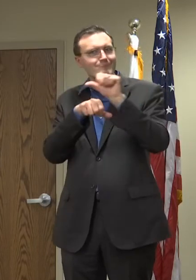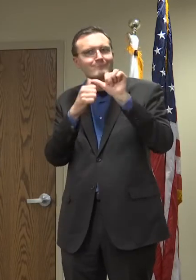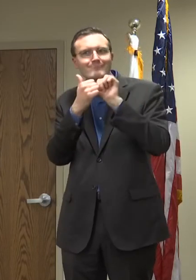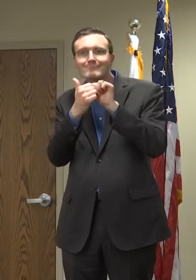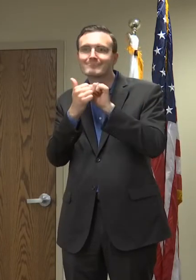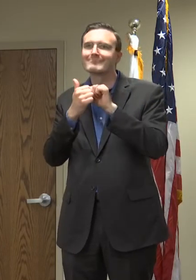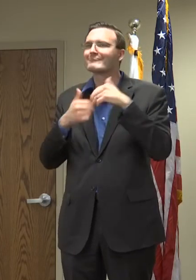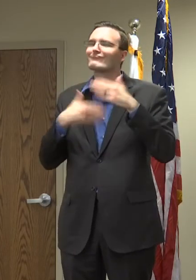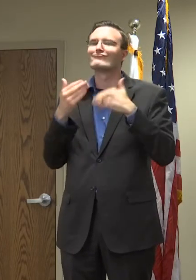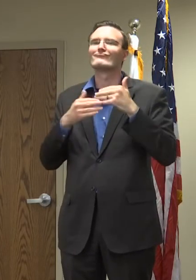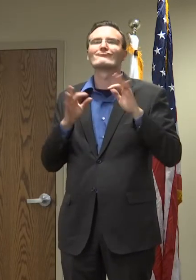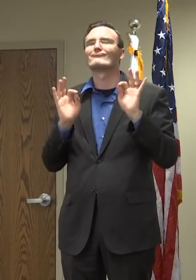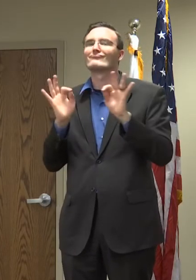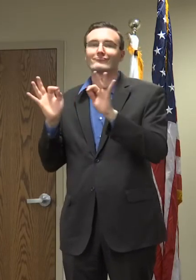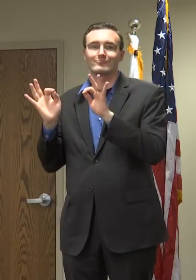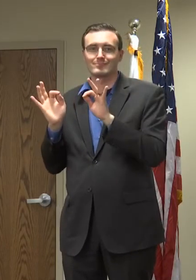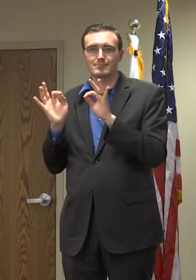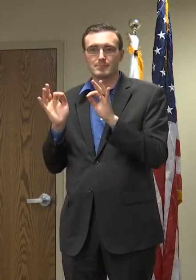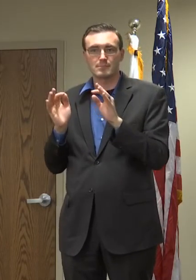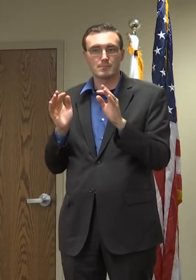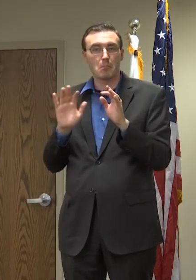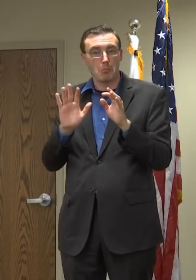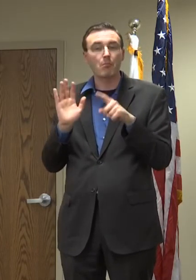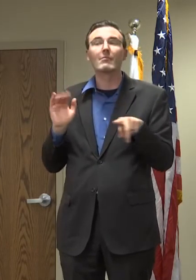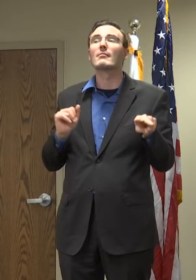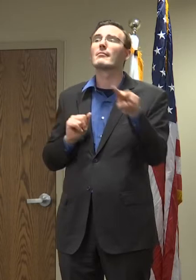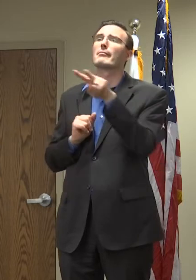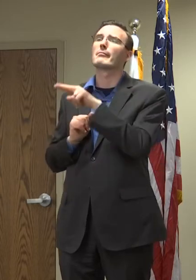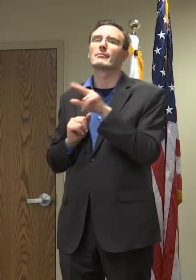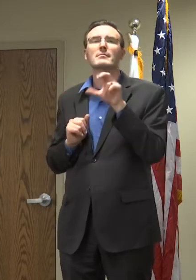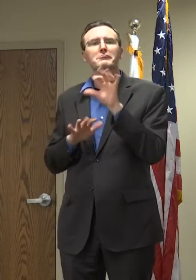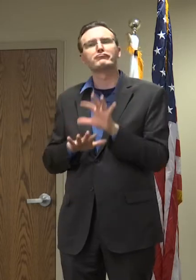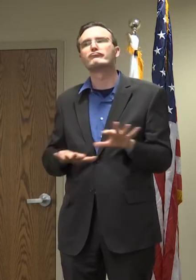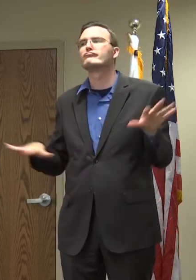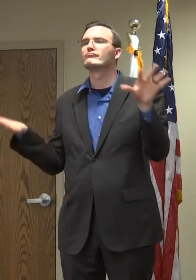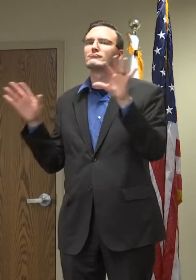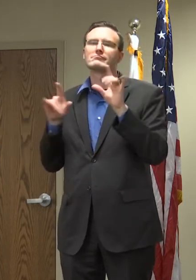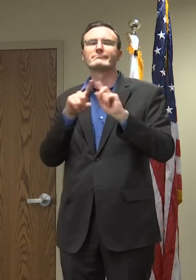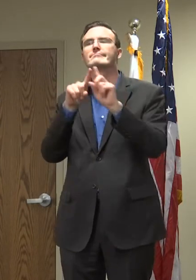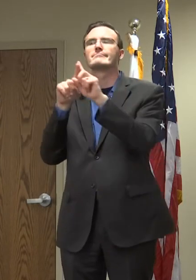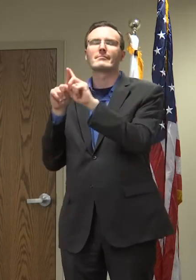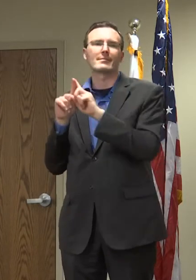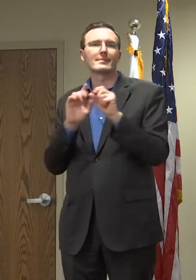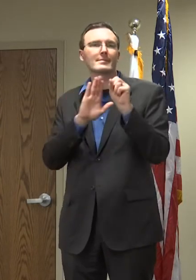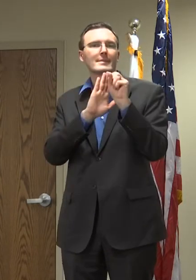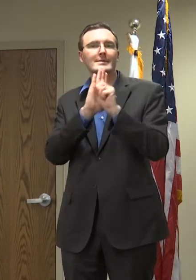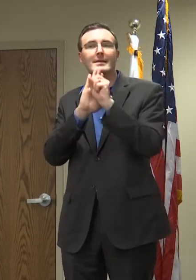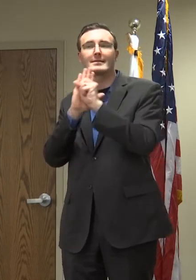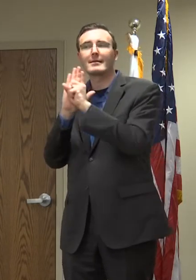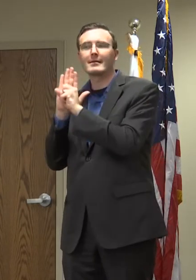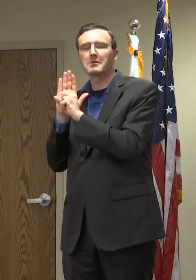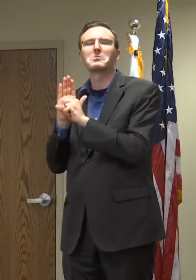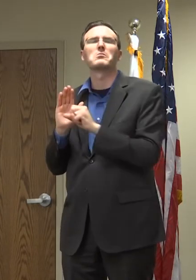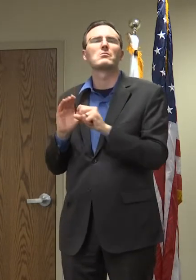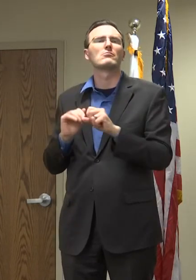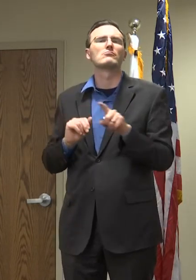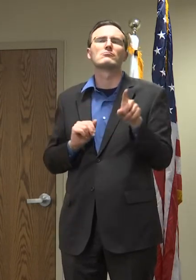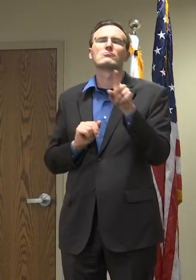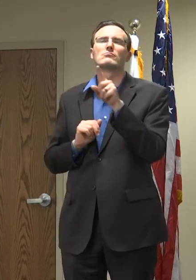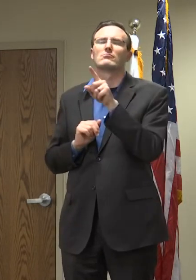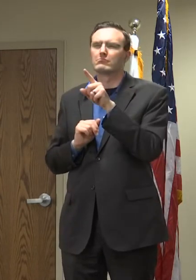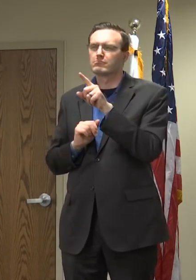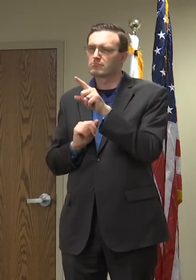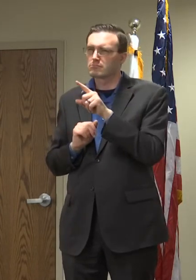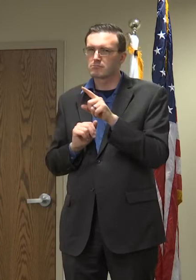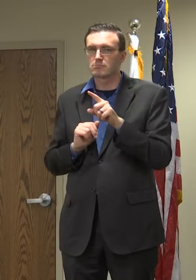If you just take a quick glance across the country and you take a look at several different states, you can see that they're moving in the